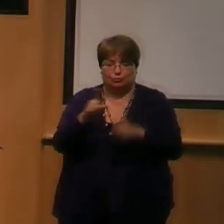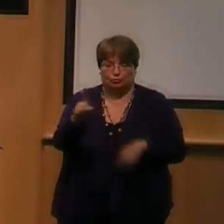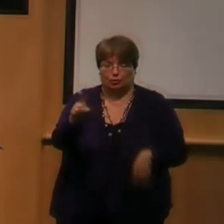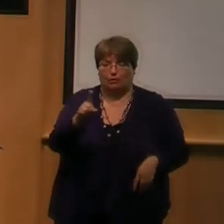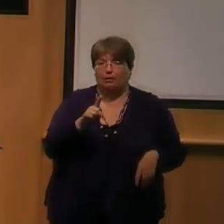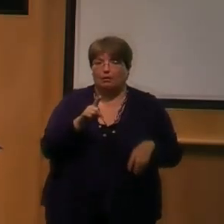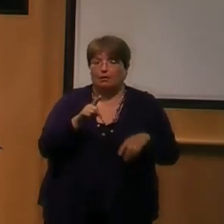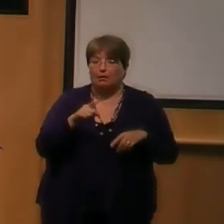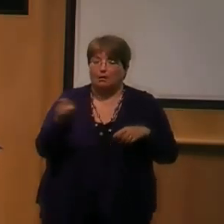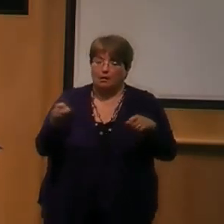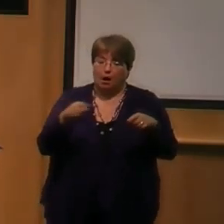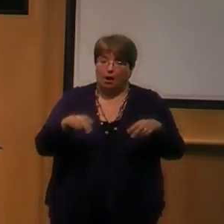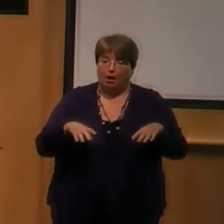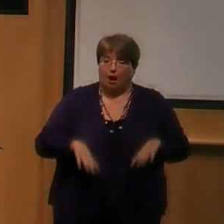Thomas had also mentioned in his presentation